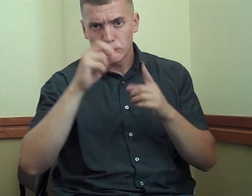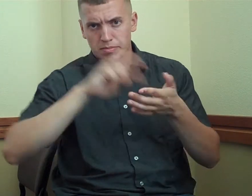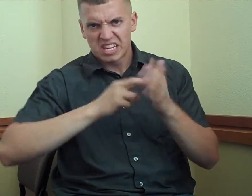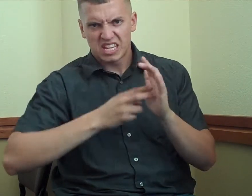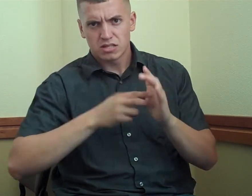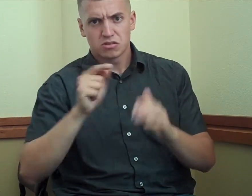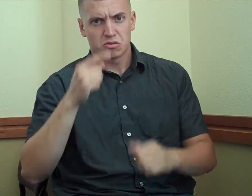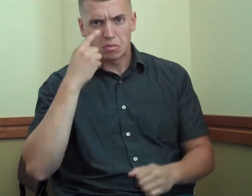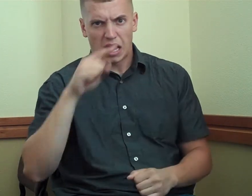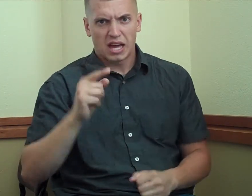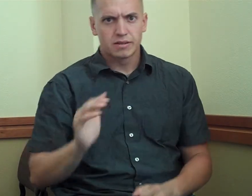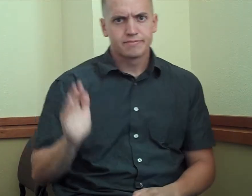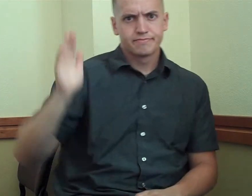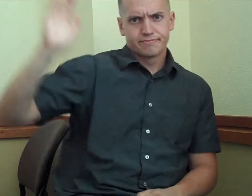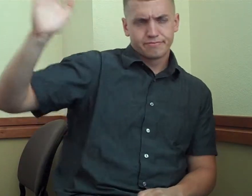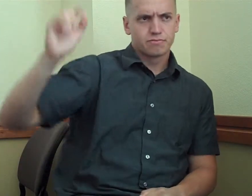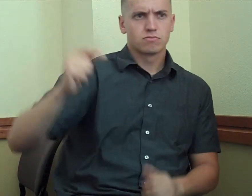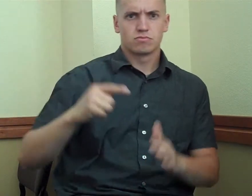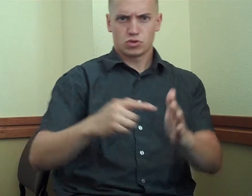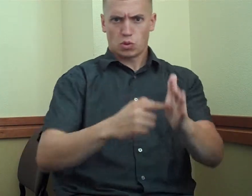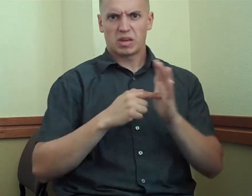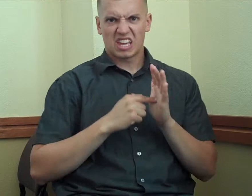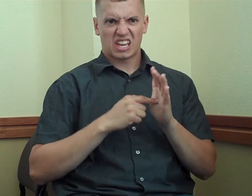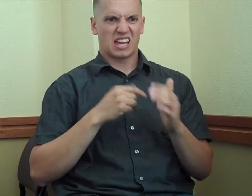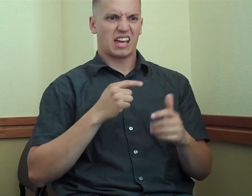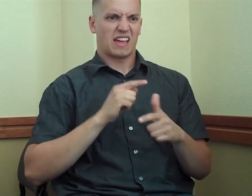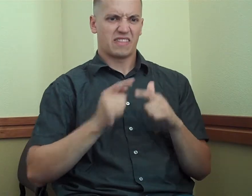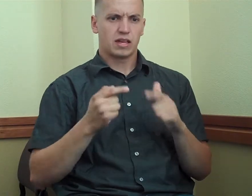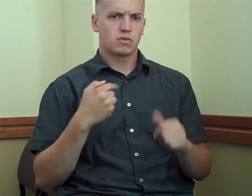about it and see if we can use some clues to figure it out.